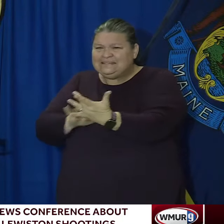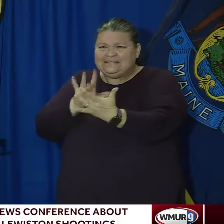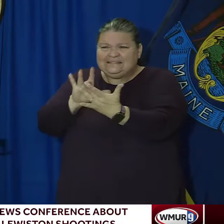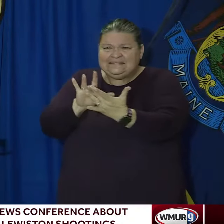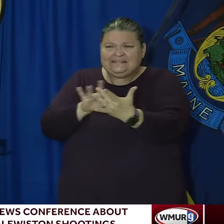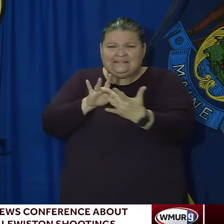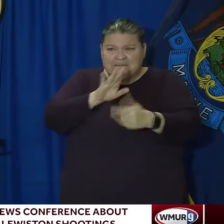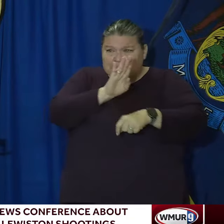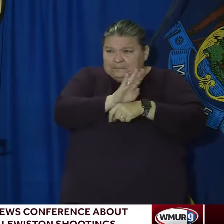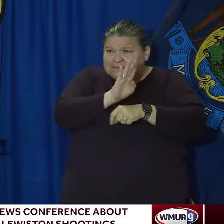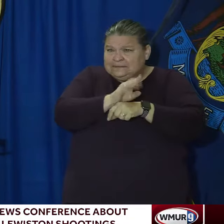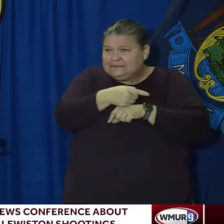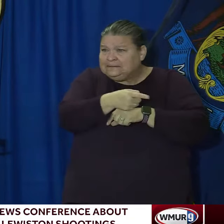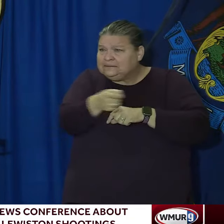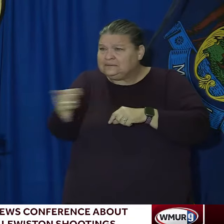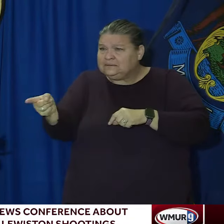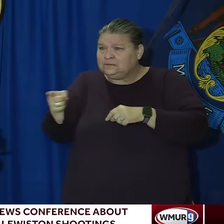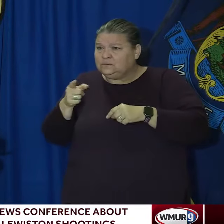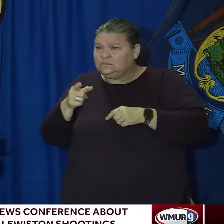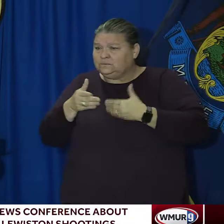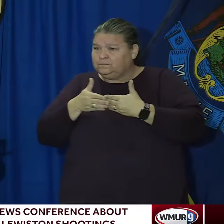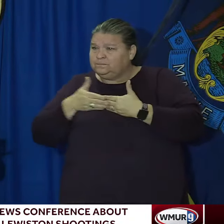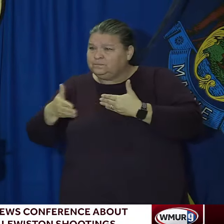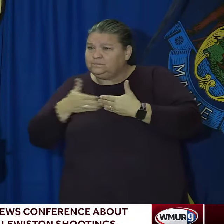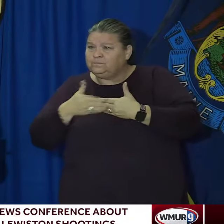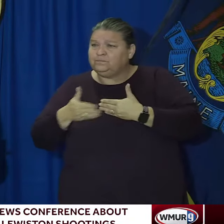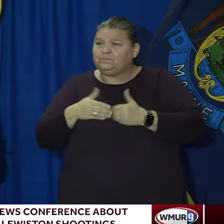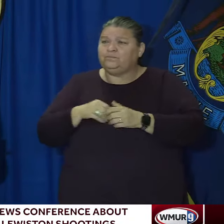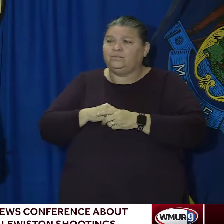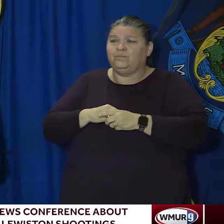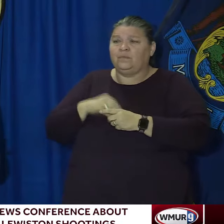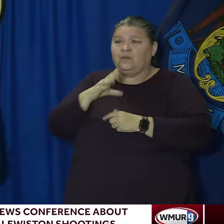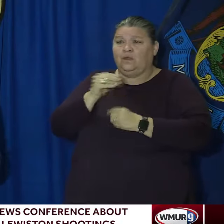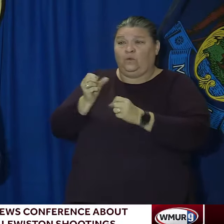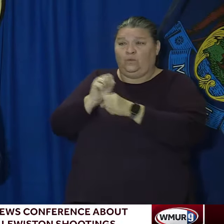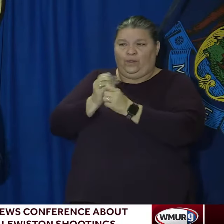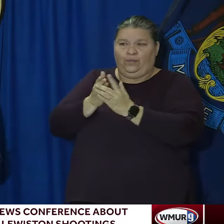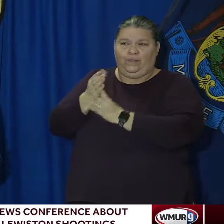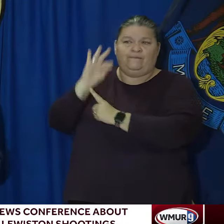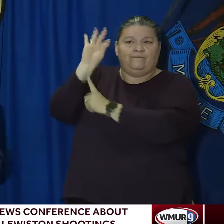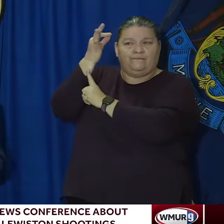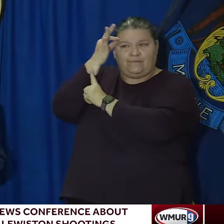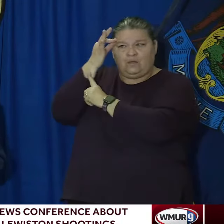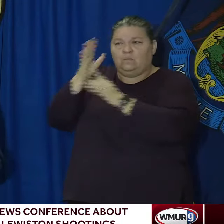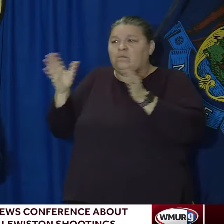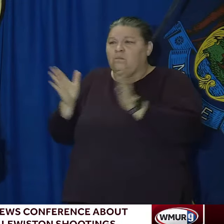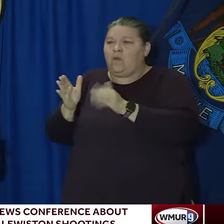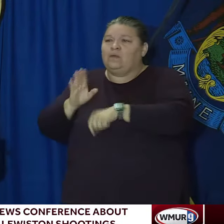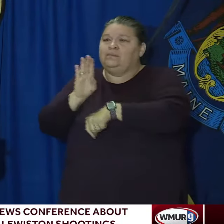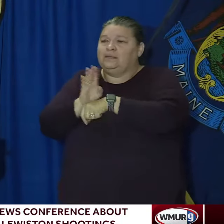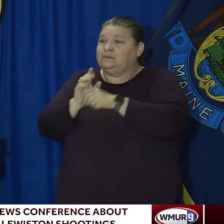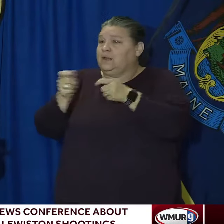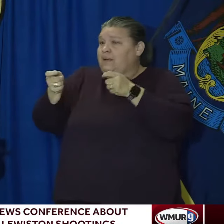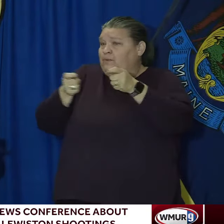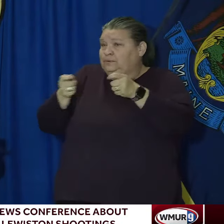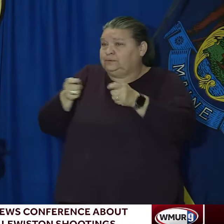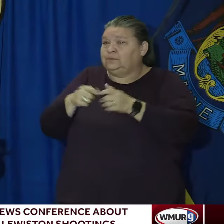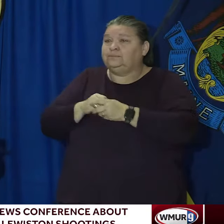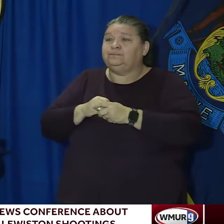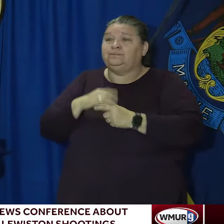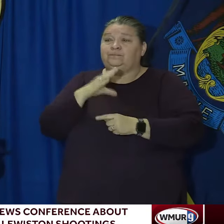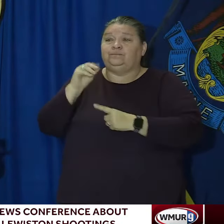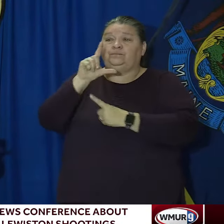coming days and working with the Federal Small Business Administration and the Lewis and Auburn Chamber of